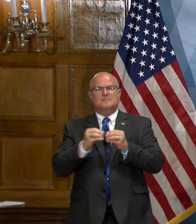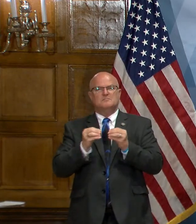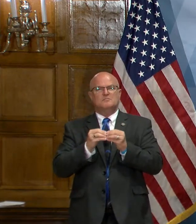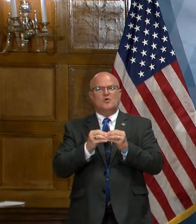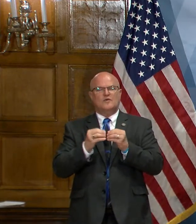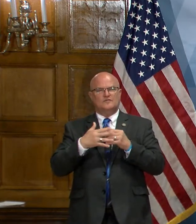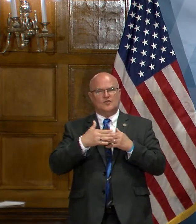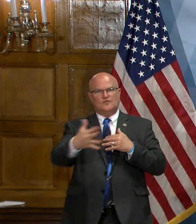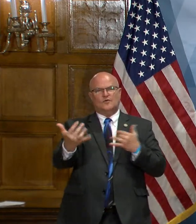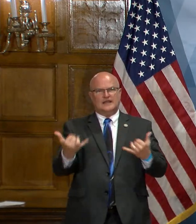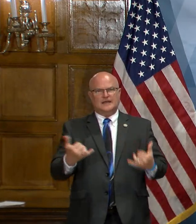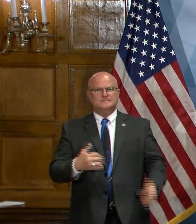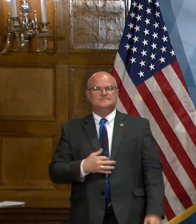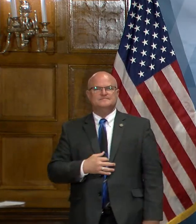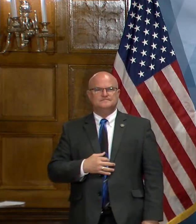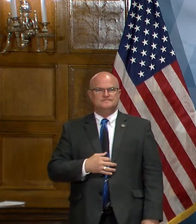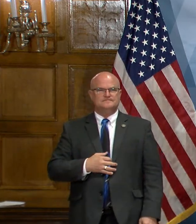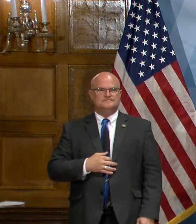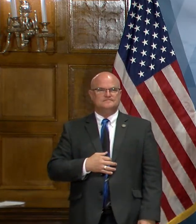more of it as we go forward.